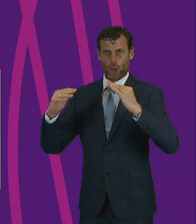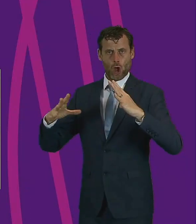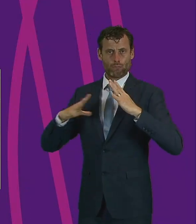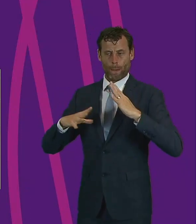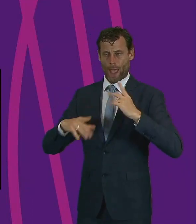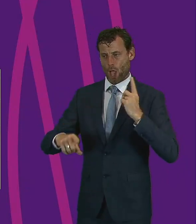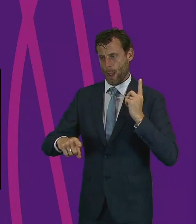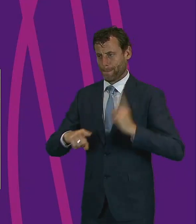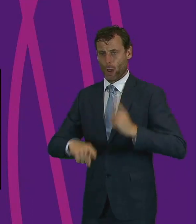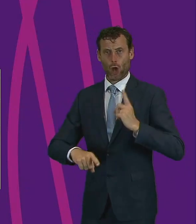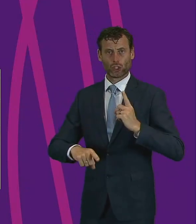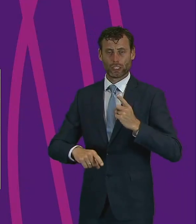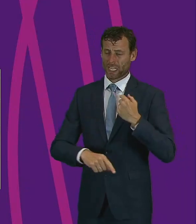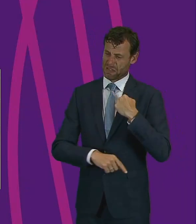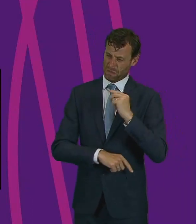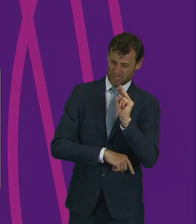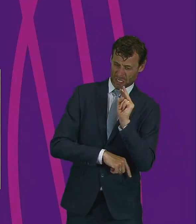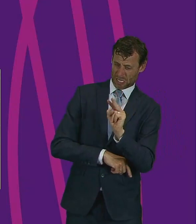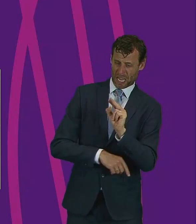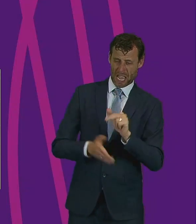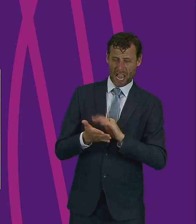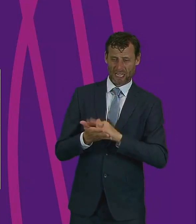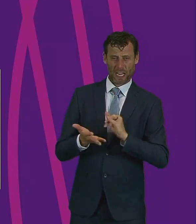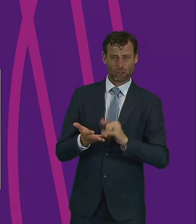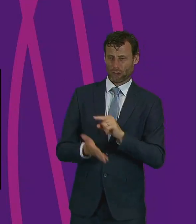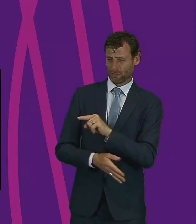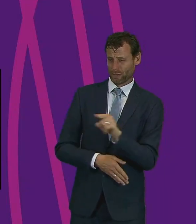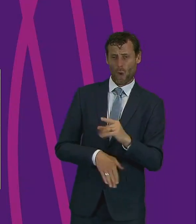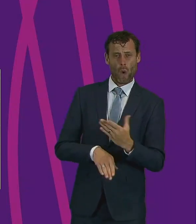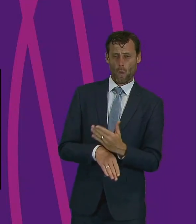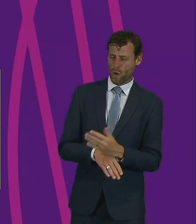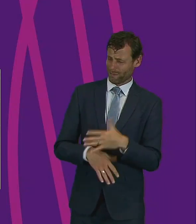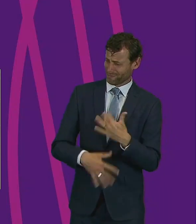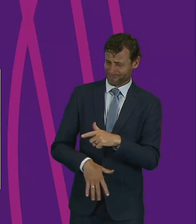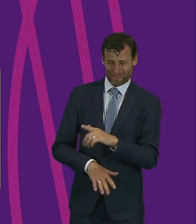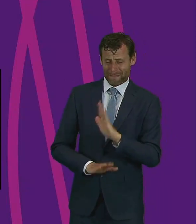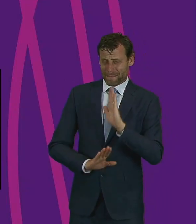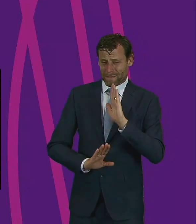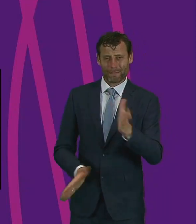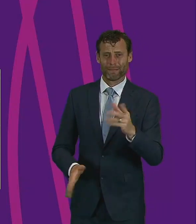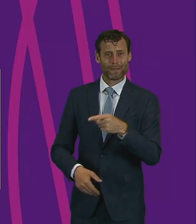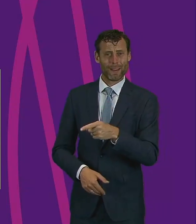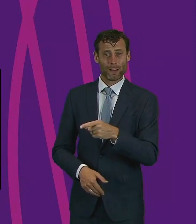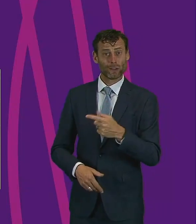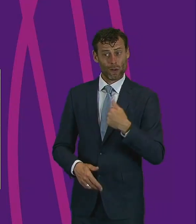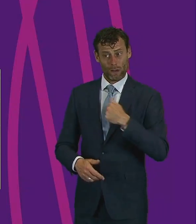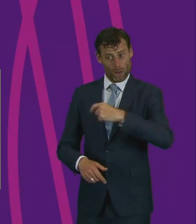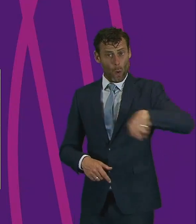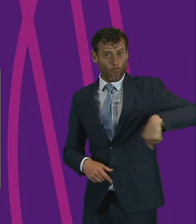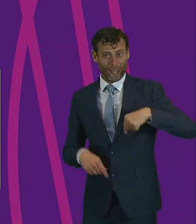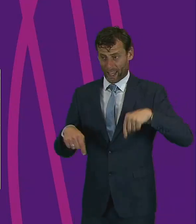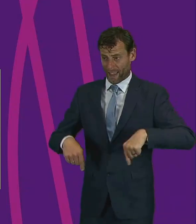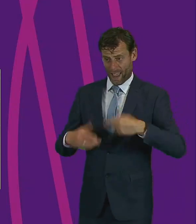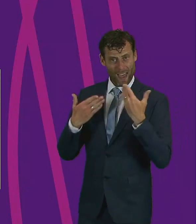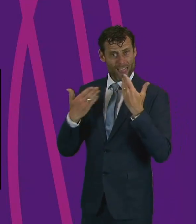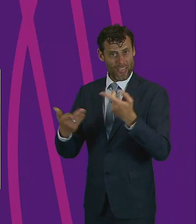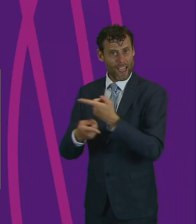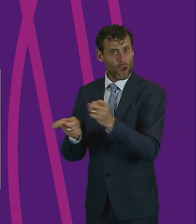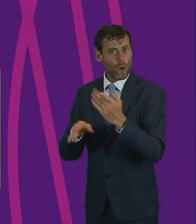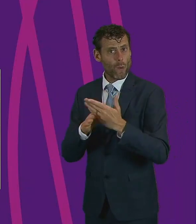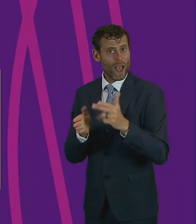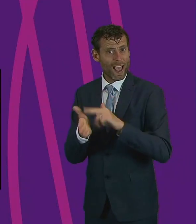my opinion, have been nothing short of magnificent. And I know that they have the thanks of not only everyone in this chamber, but everyone